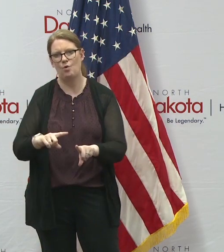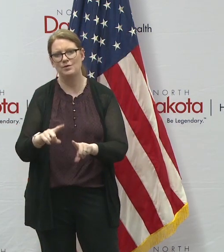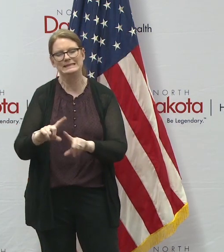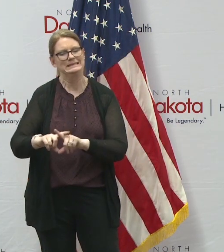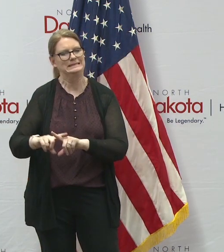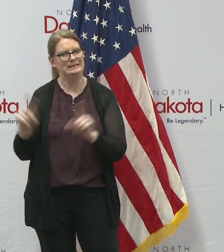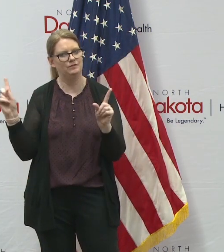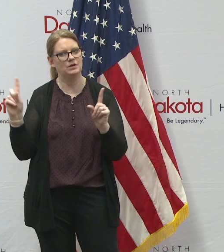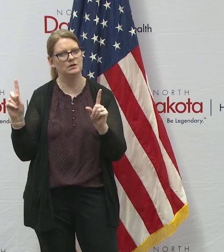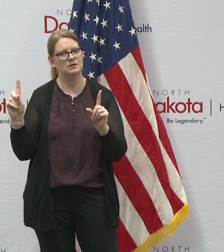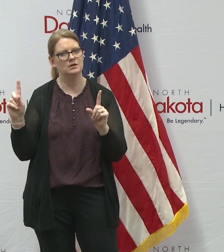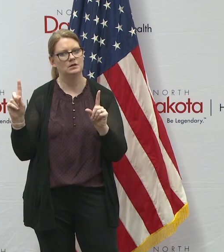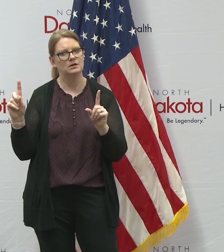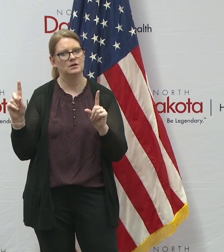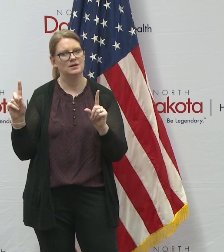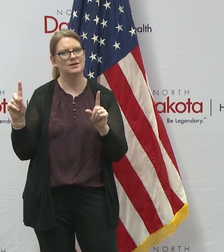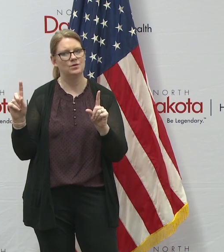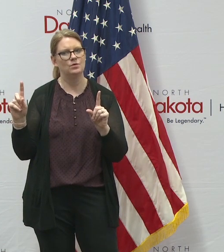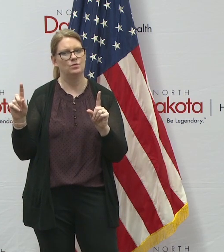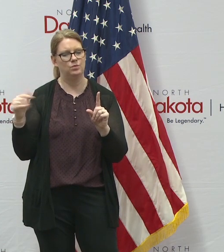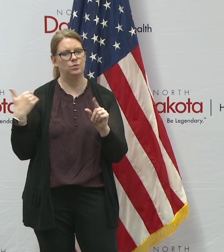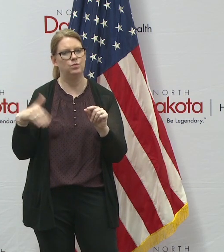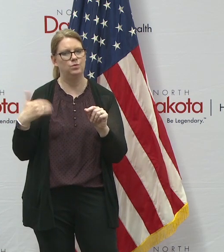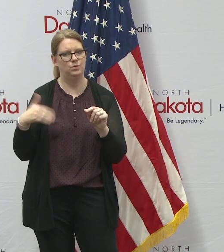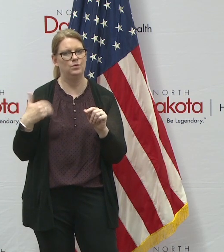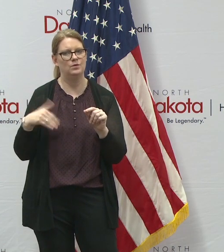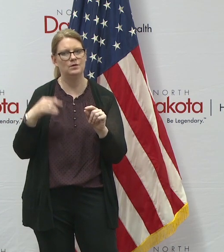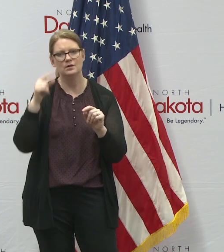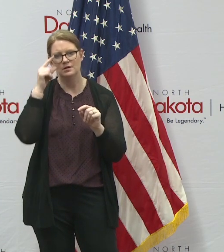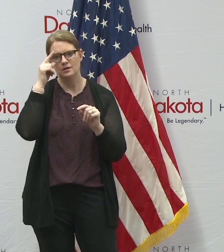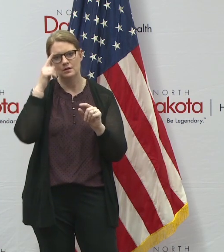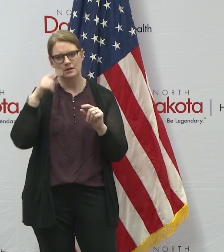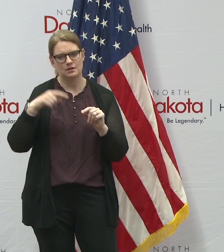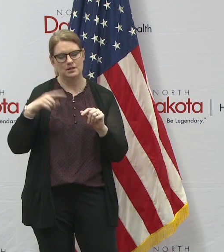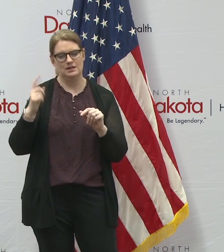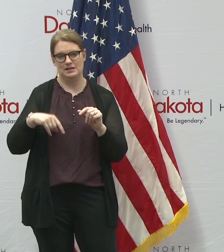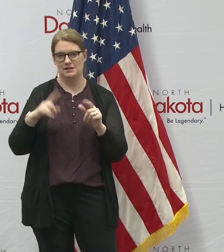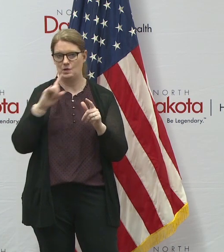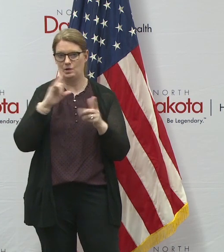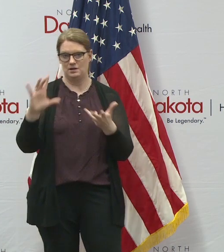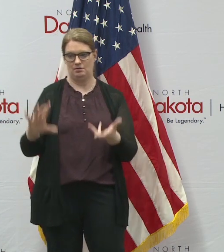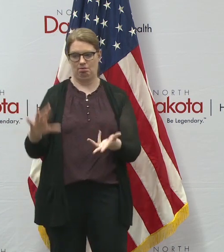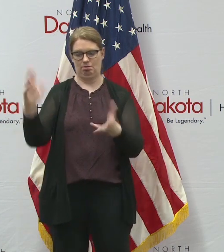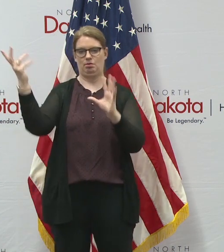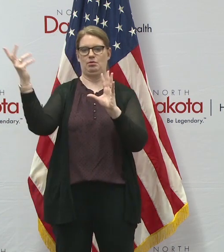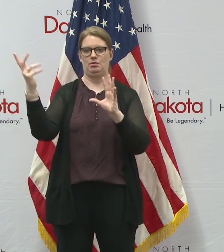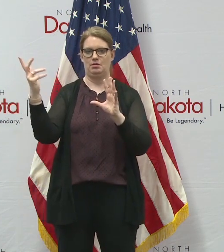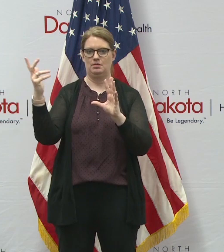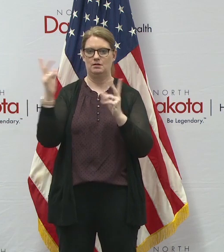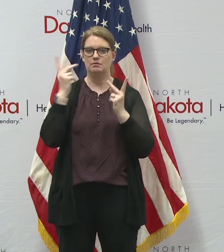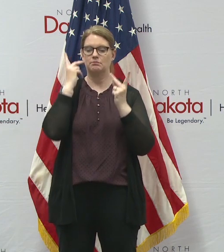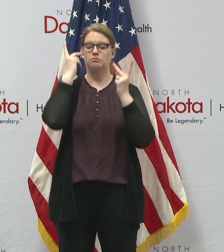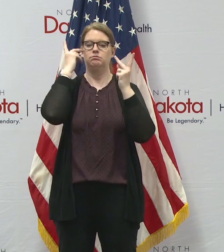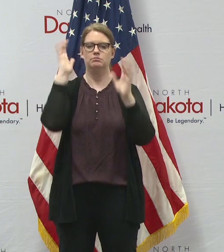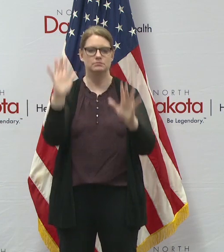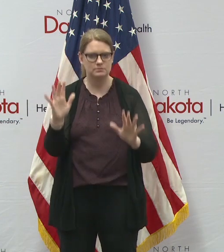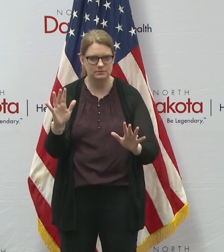start flashing across like that, they can quickly, in this environment, things can really go. So I think it's important